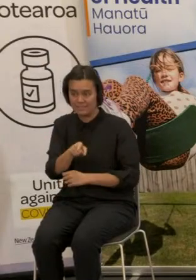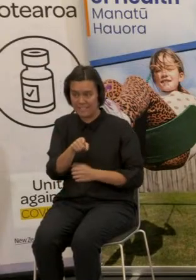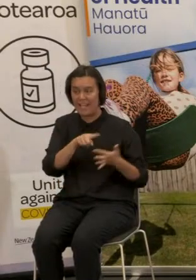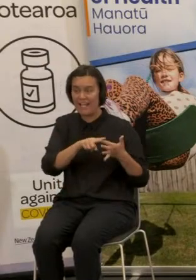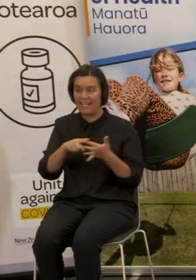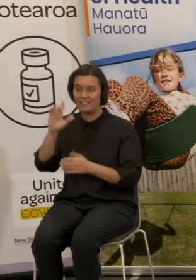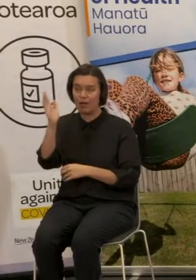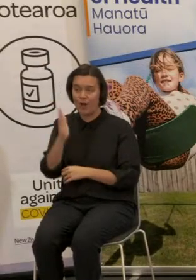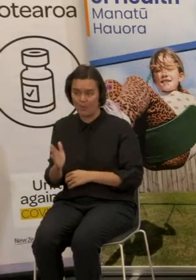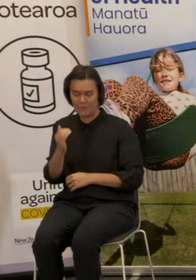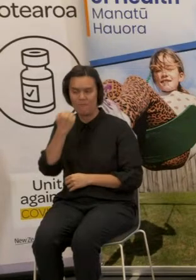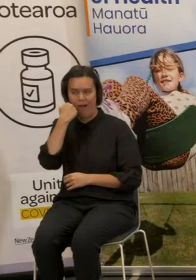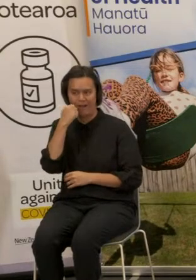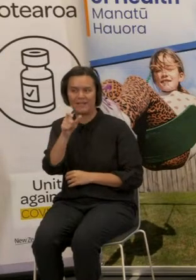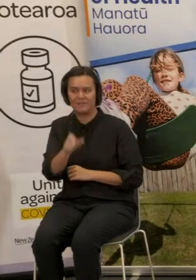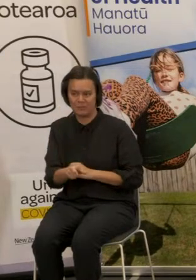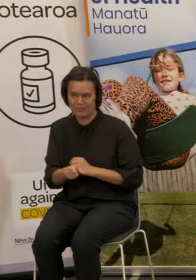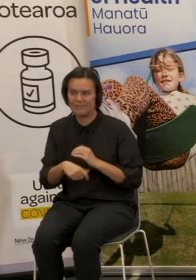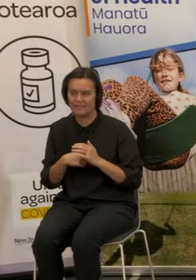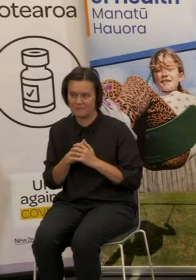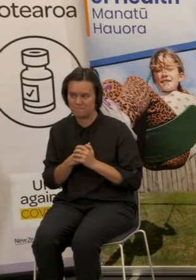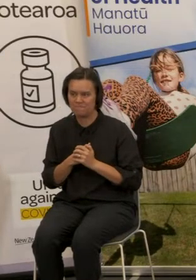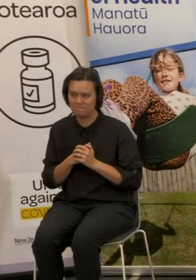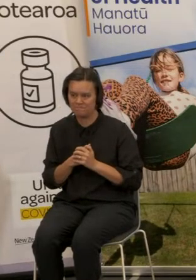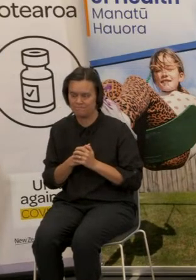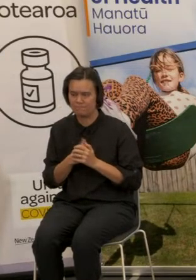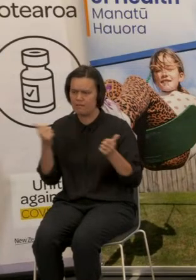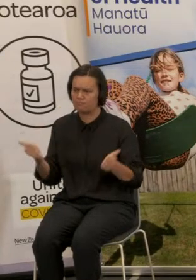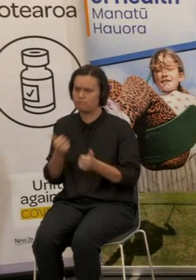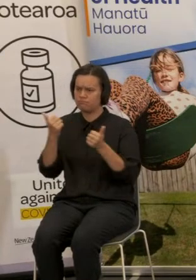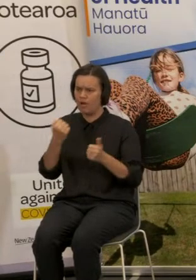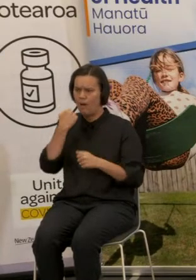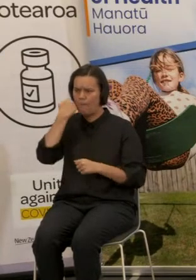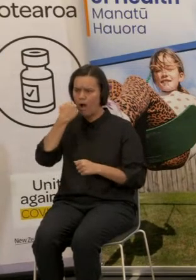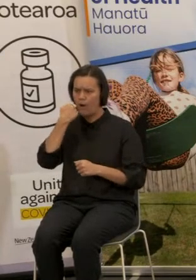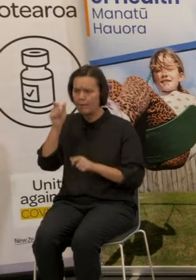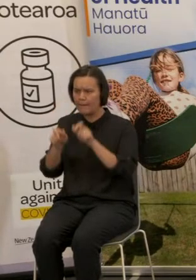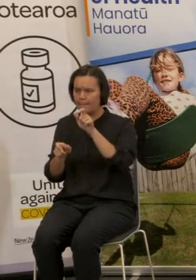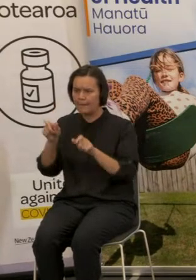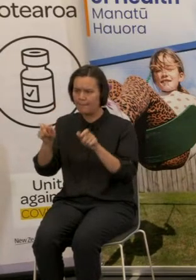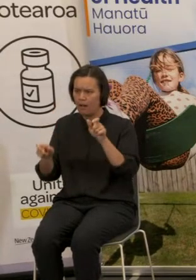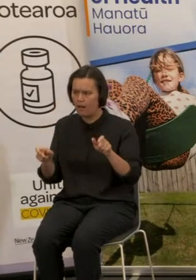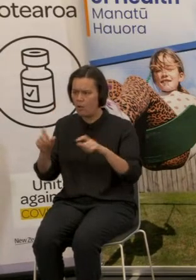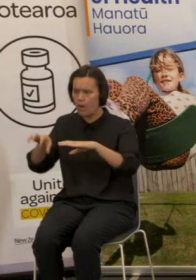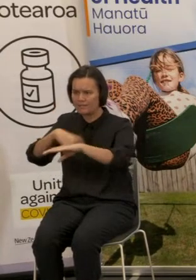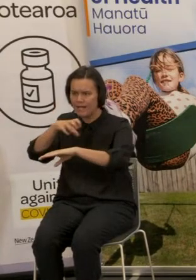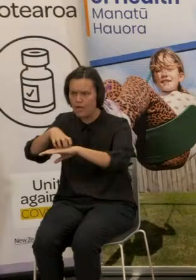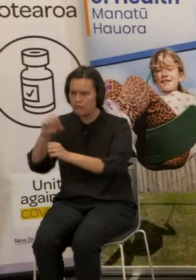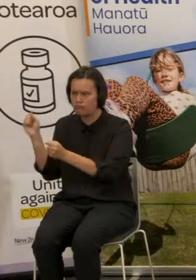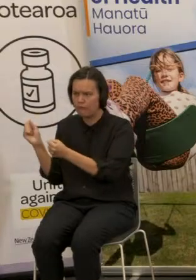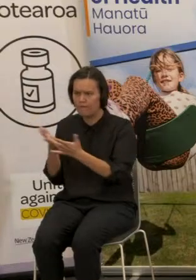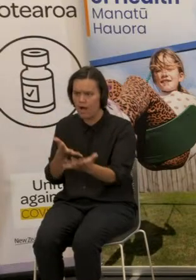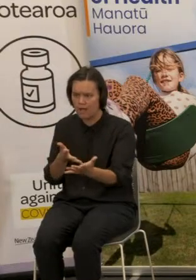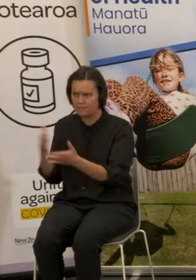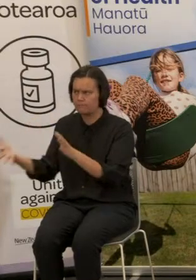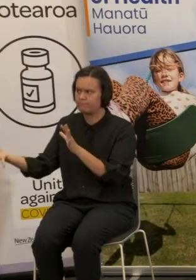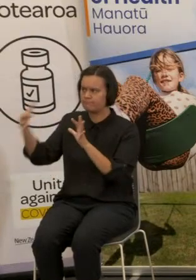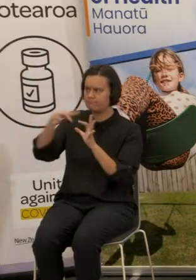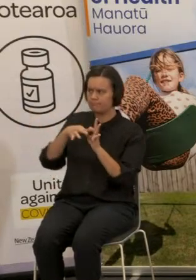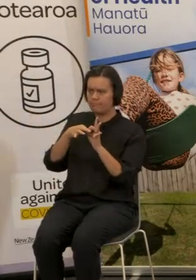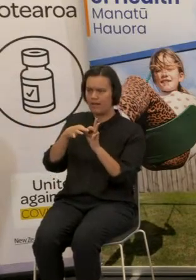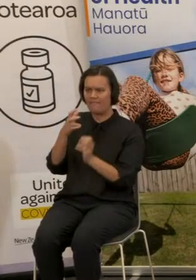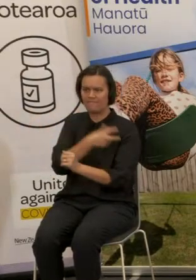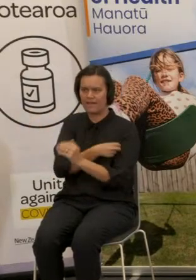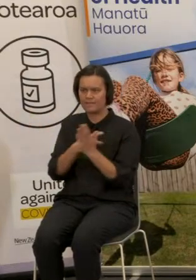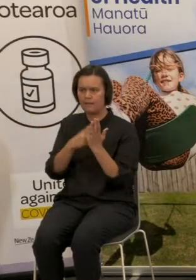of firsts in our Māori providers who have been with us since the beginning and by design, helping out vaccinate our population. And I